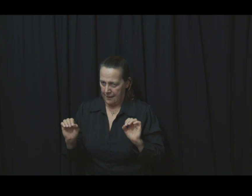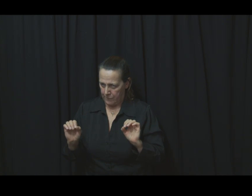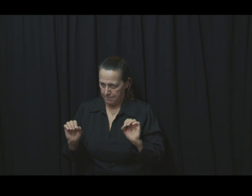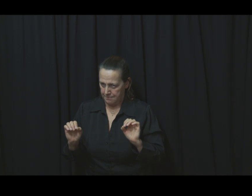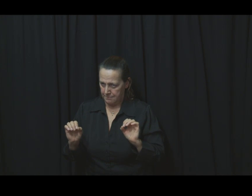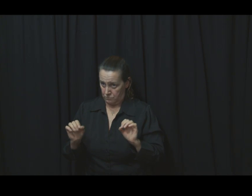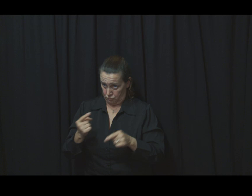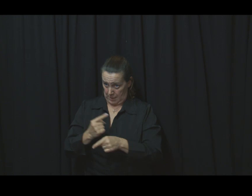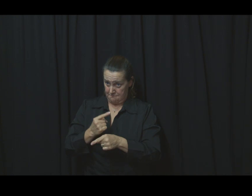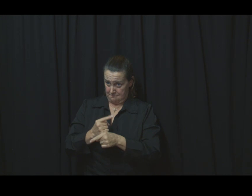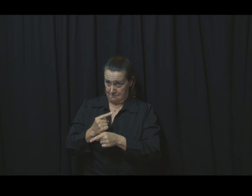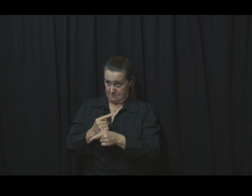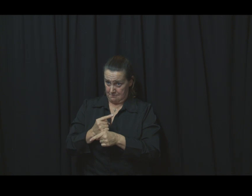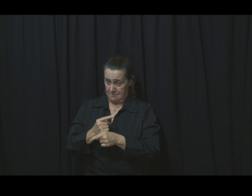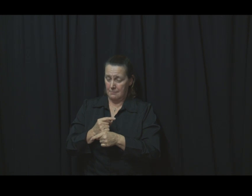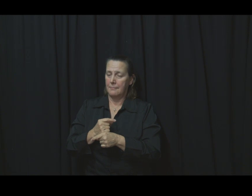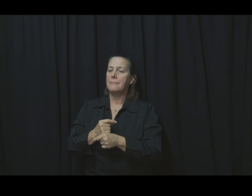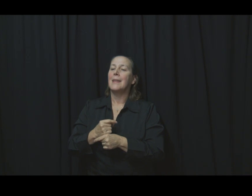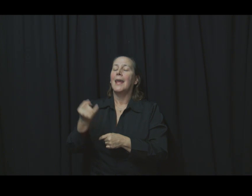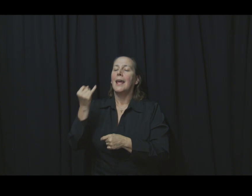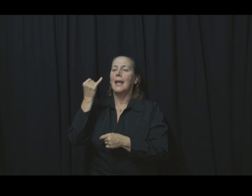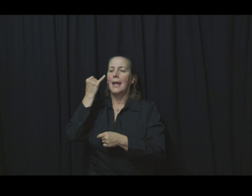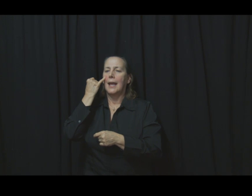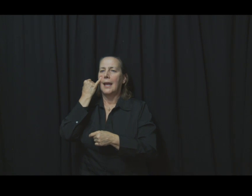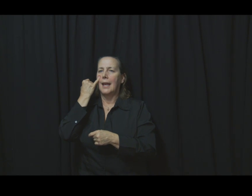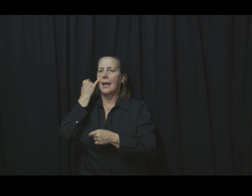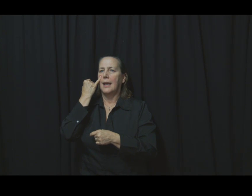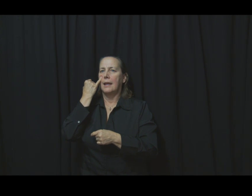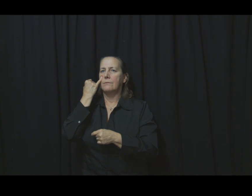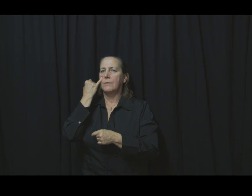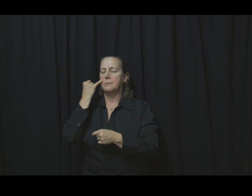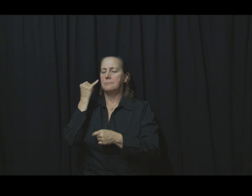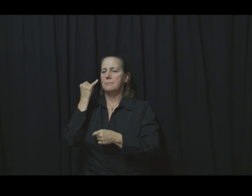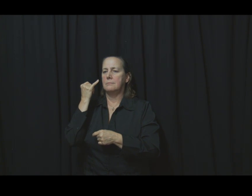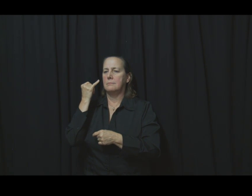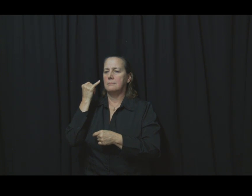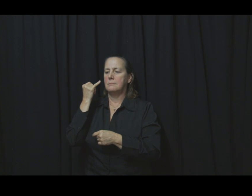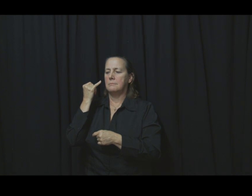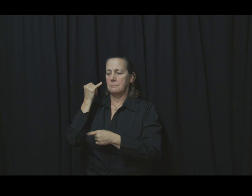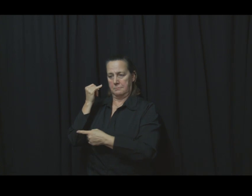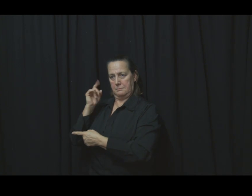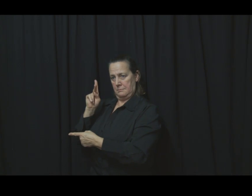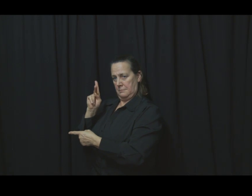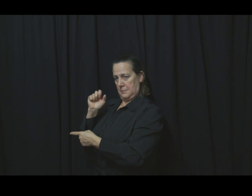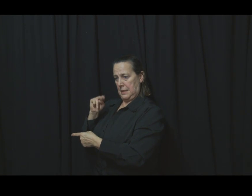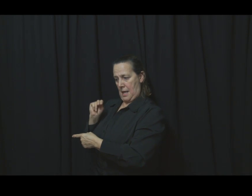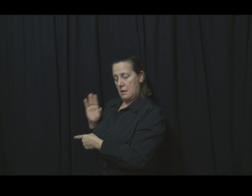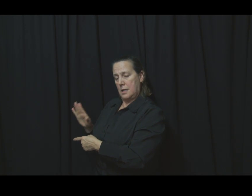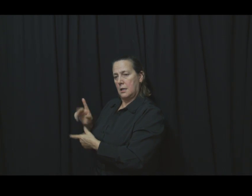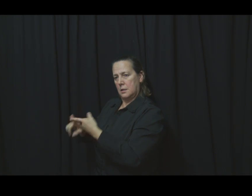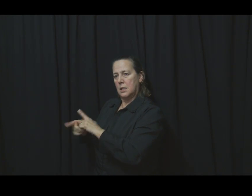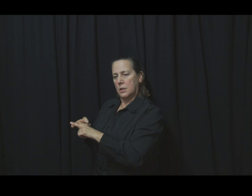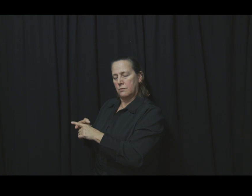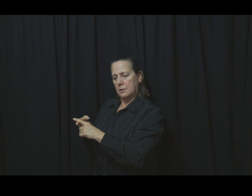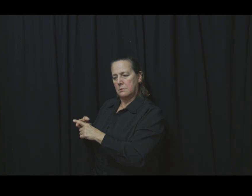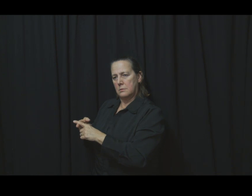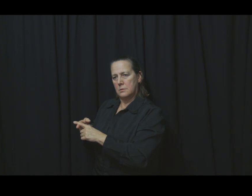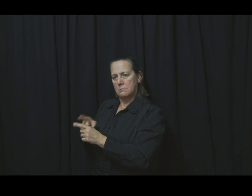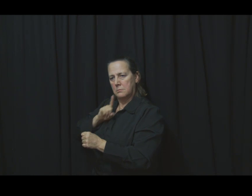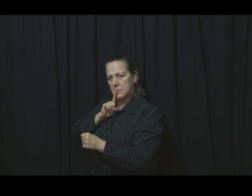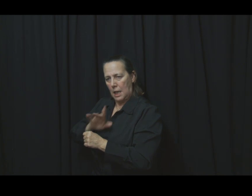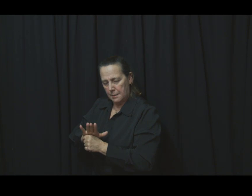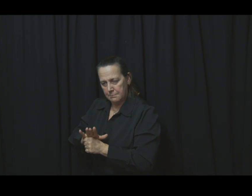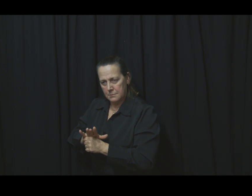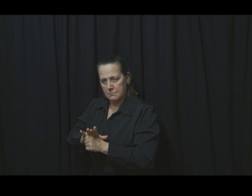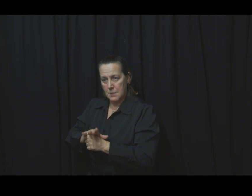right? If, as Mr. Ham and his associates claim, there was just